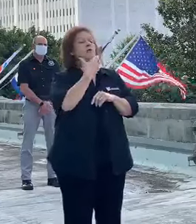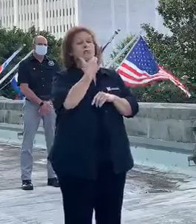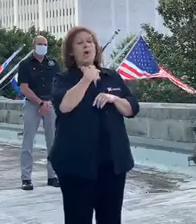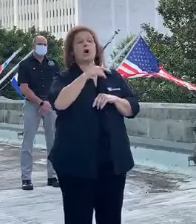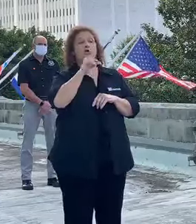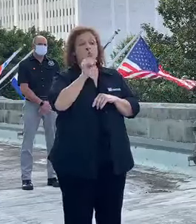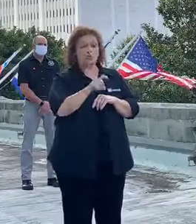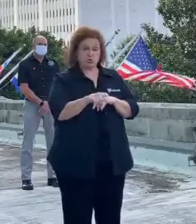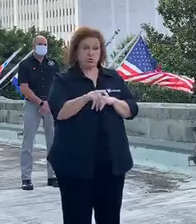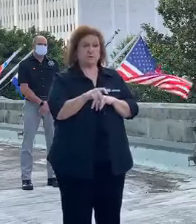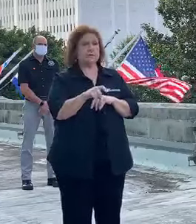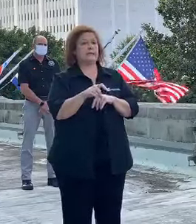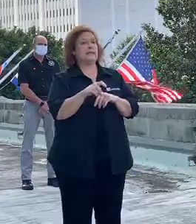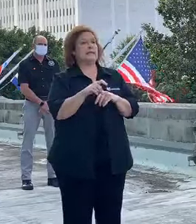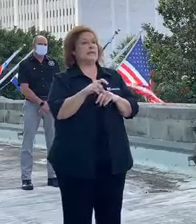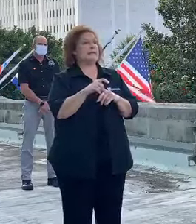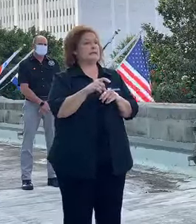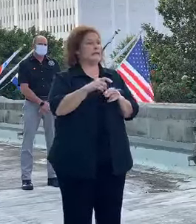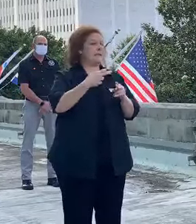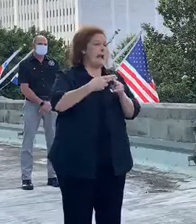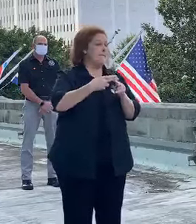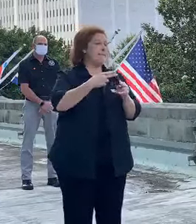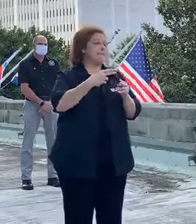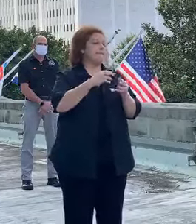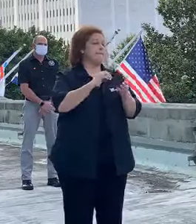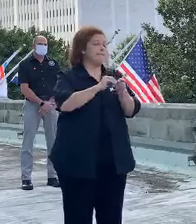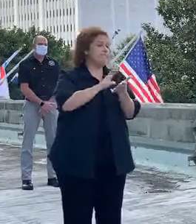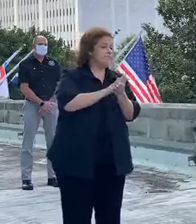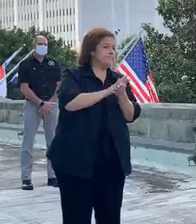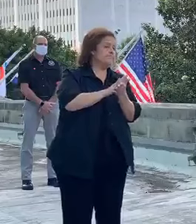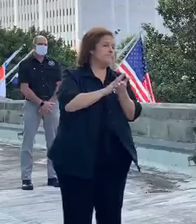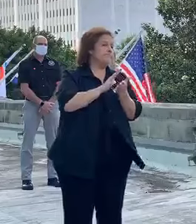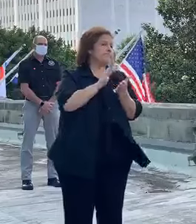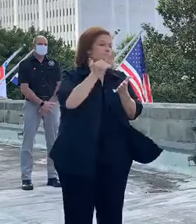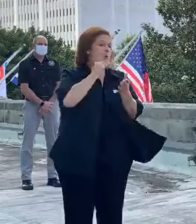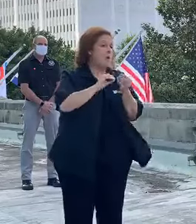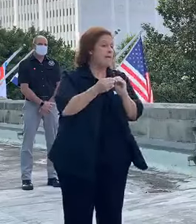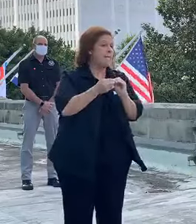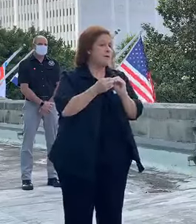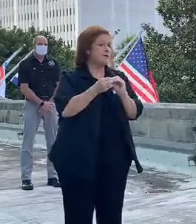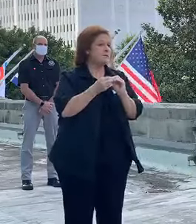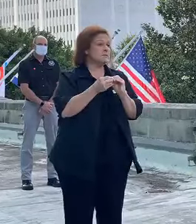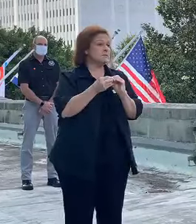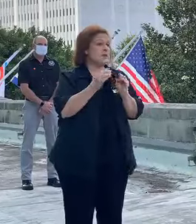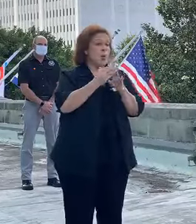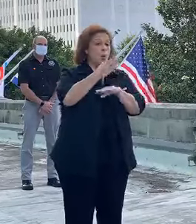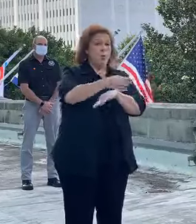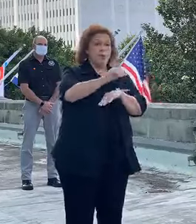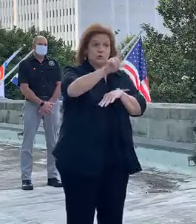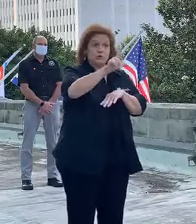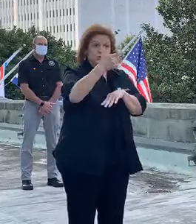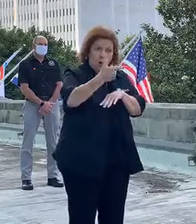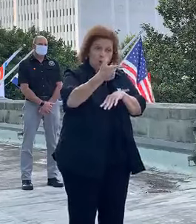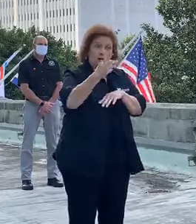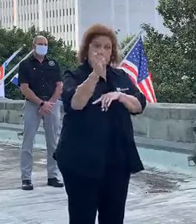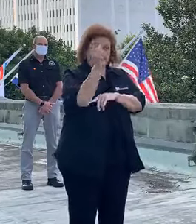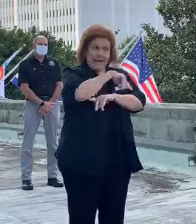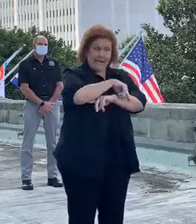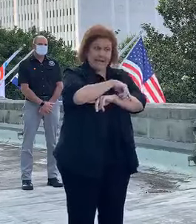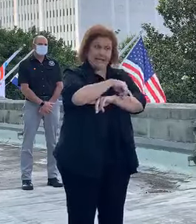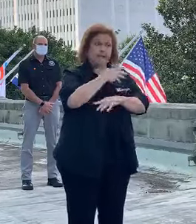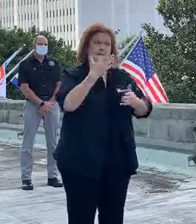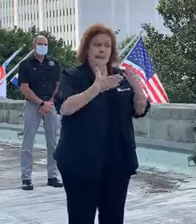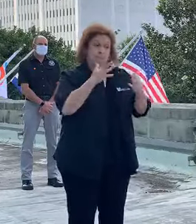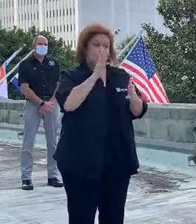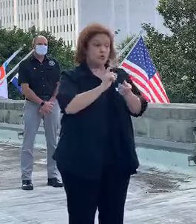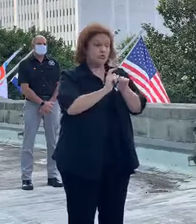should retain a name and contact number for over 21 days, and that may change as we